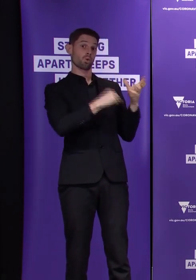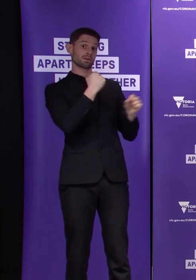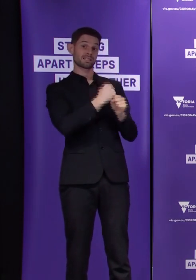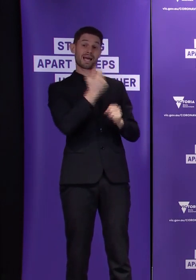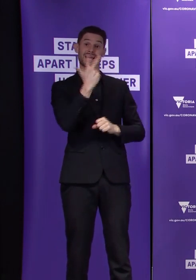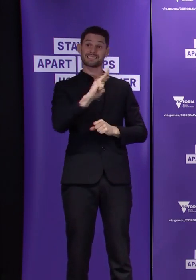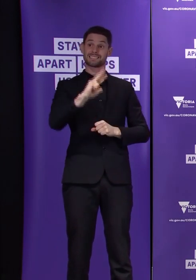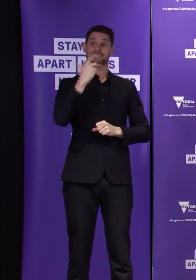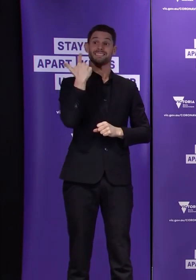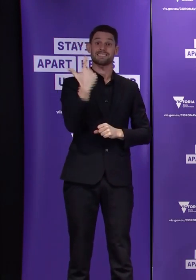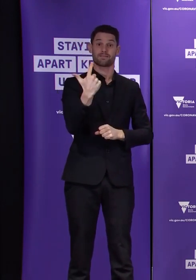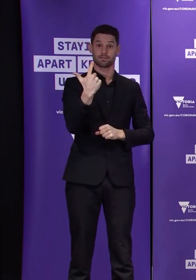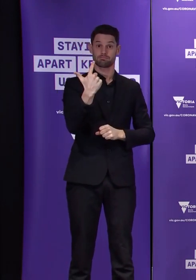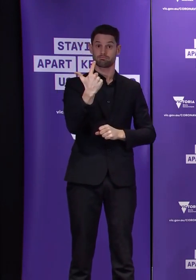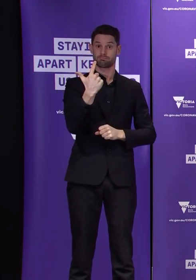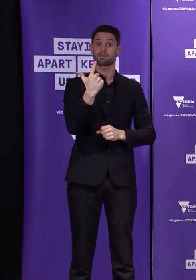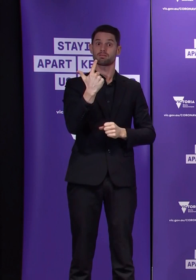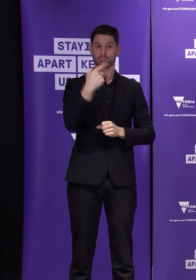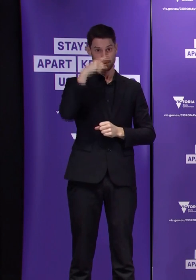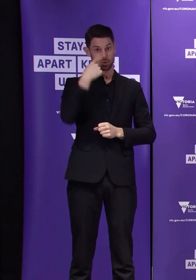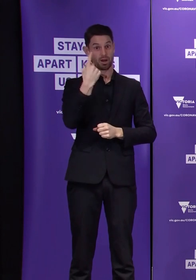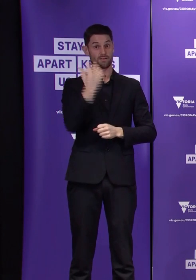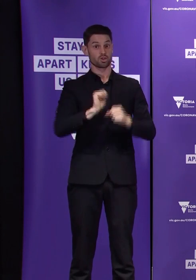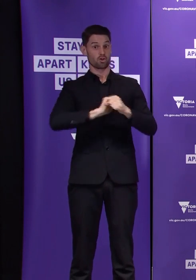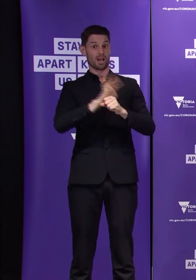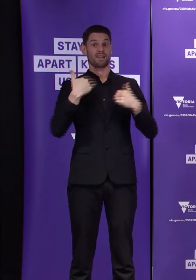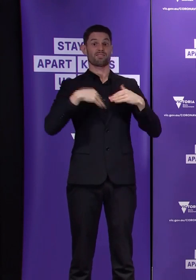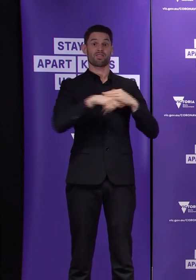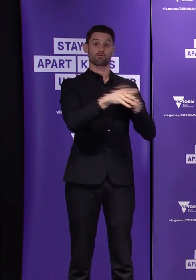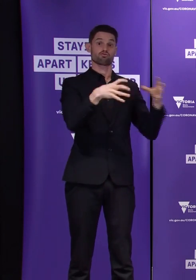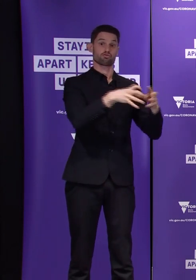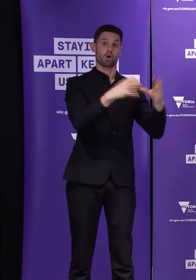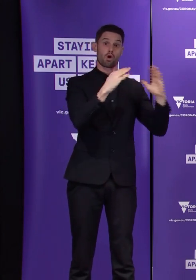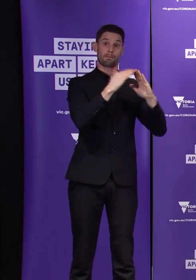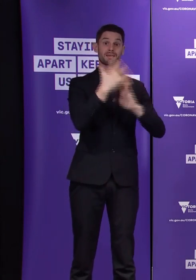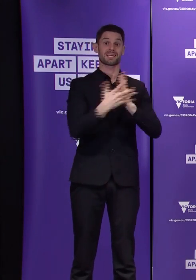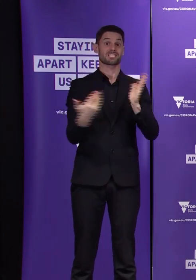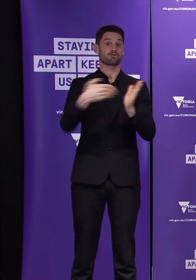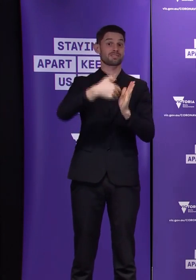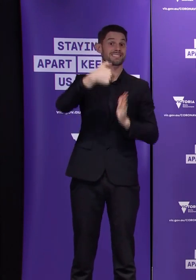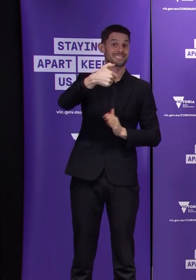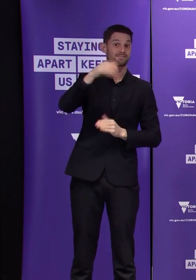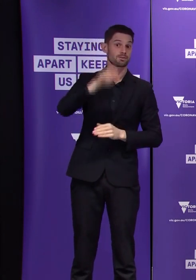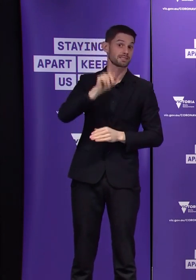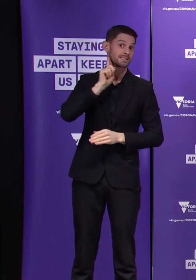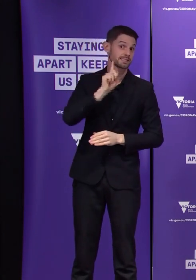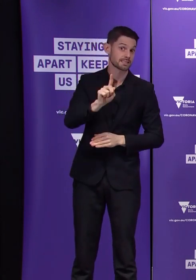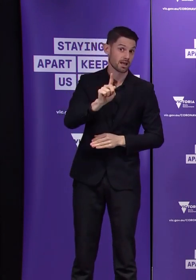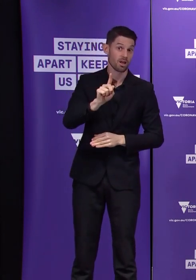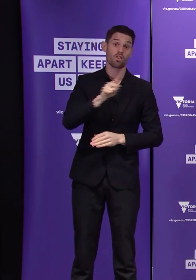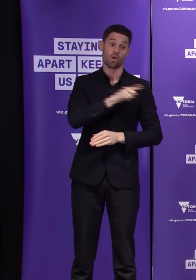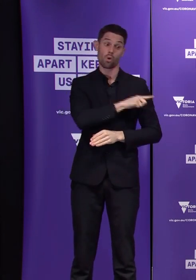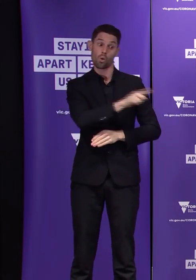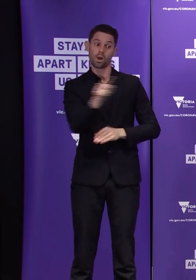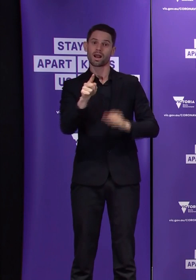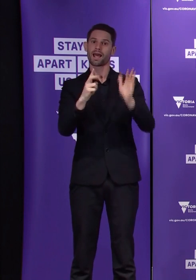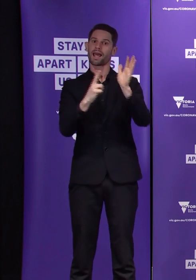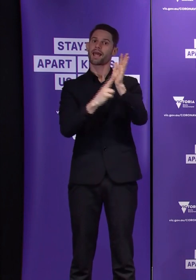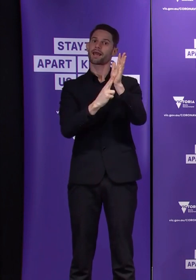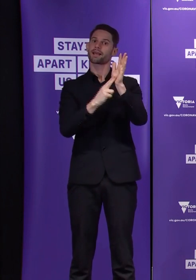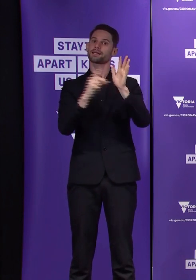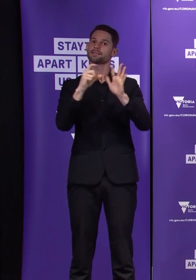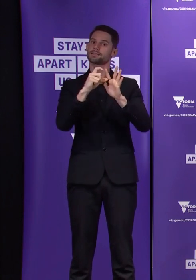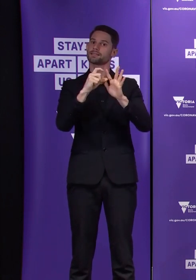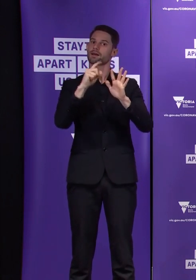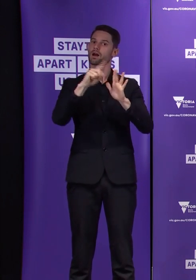87 total active cases. That's an increase of 6 since yesterday. They're all NDIS provider